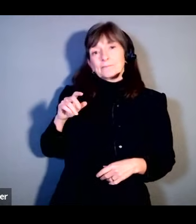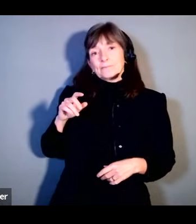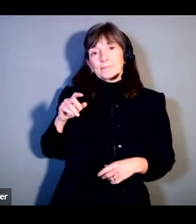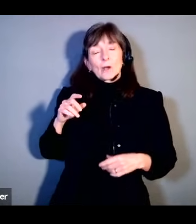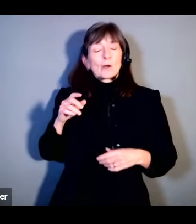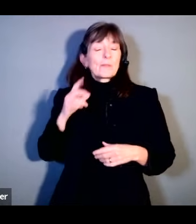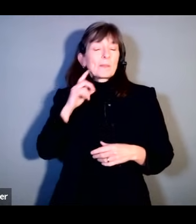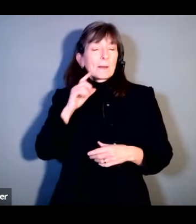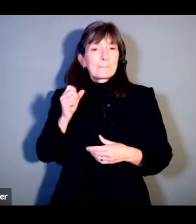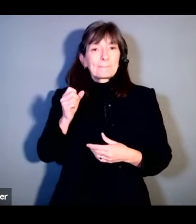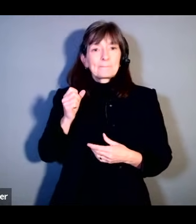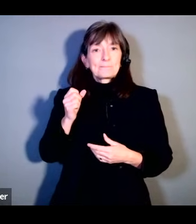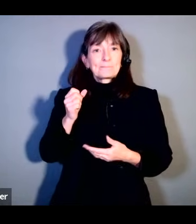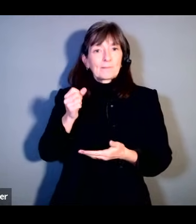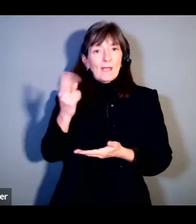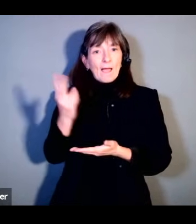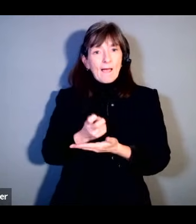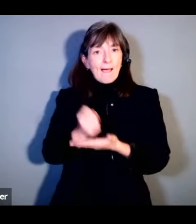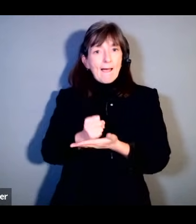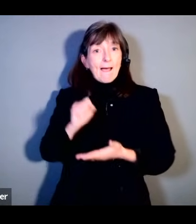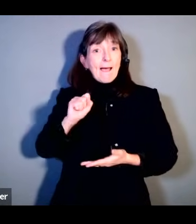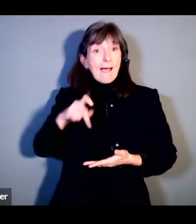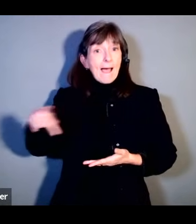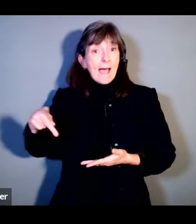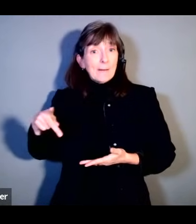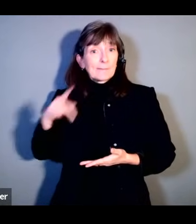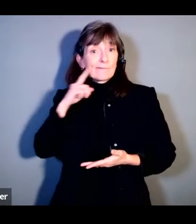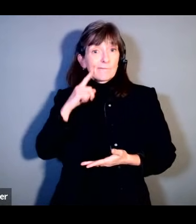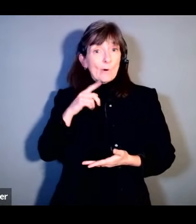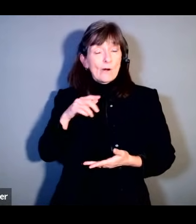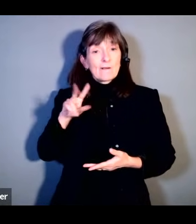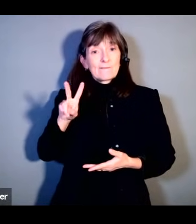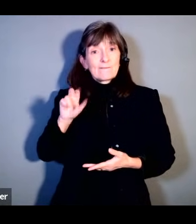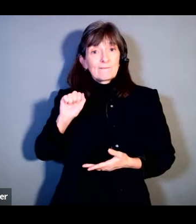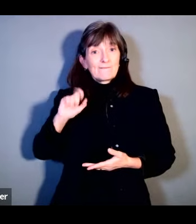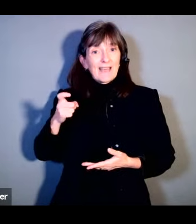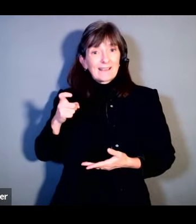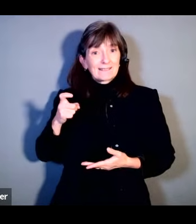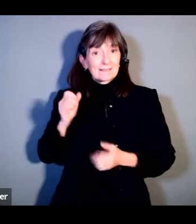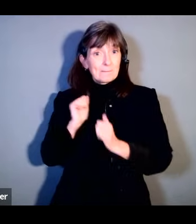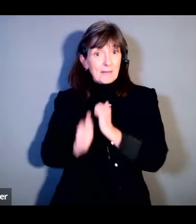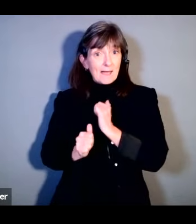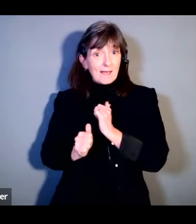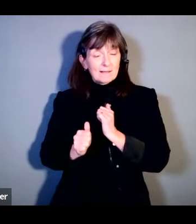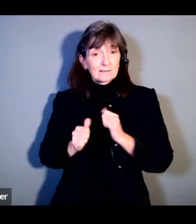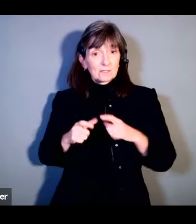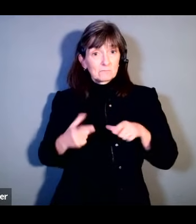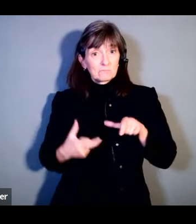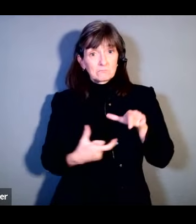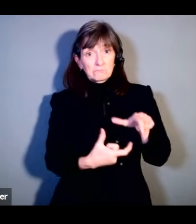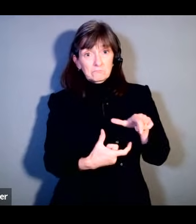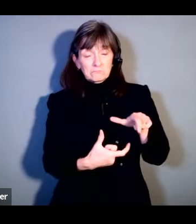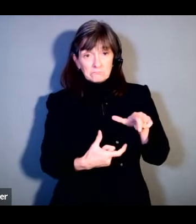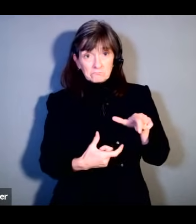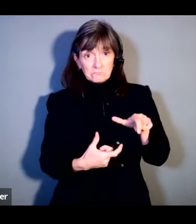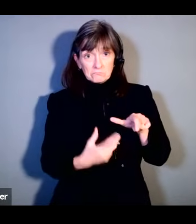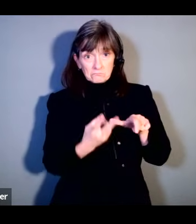obviously working along with this is enforceable by law by way of compliance. Have there been any fines that have been handed out as of yet?